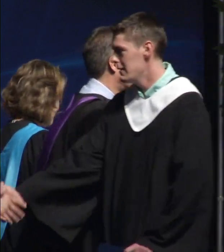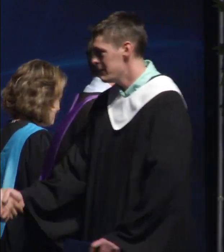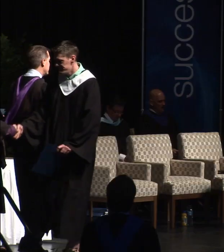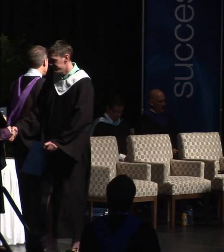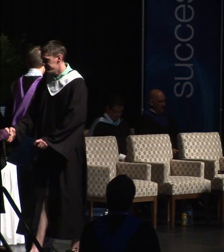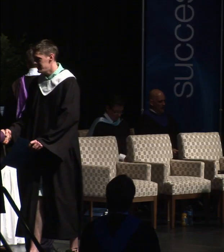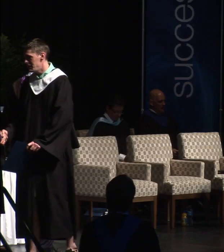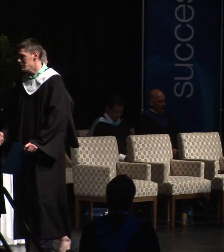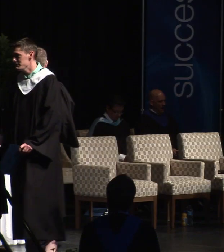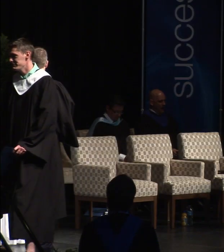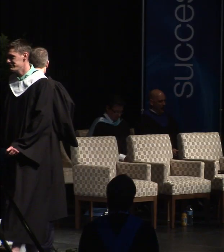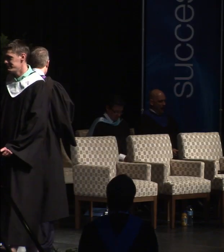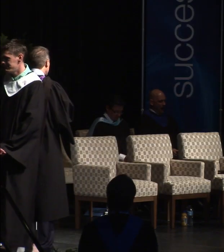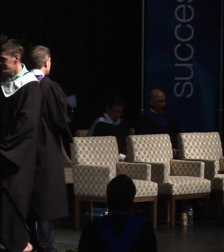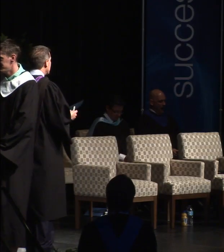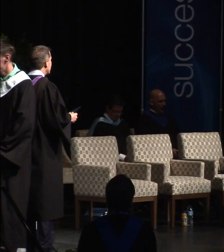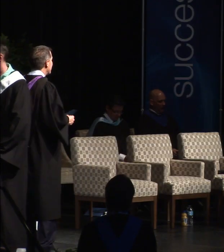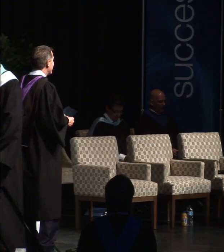Brandon Joseph McMullen.